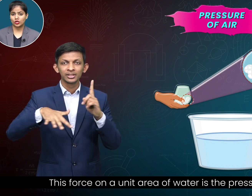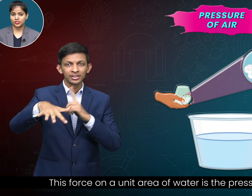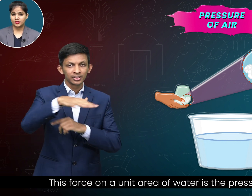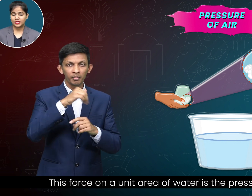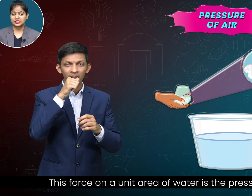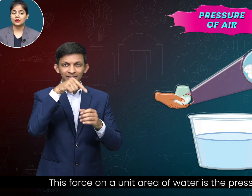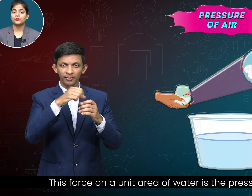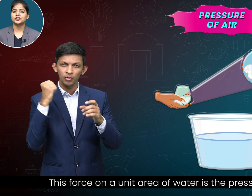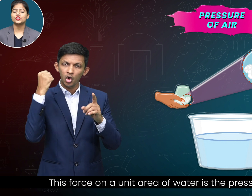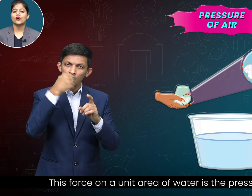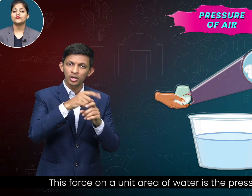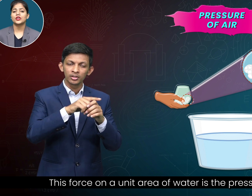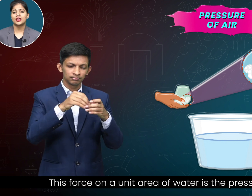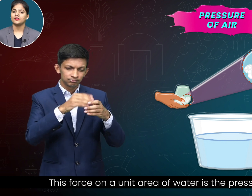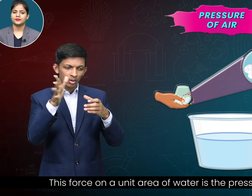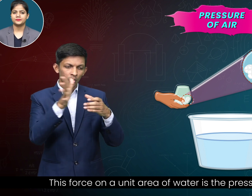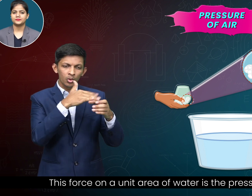water is the pressure of air.